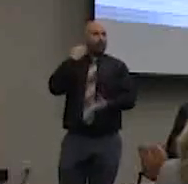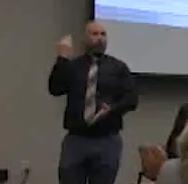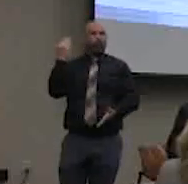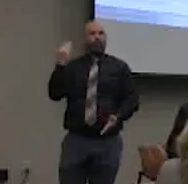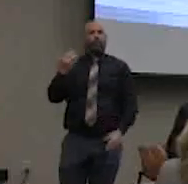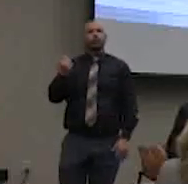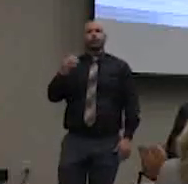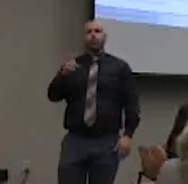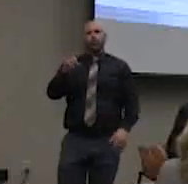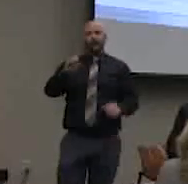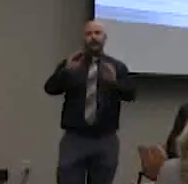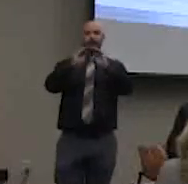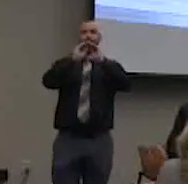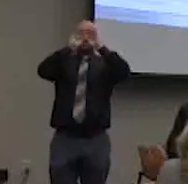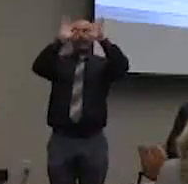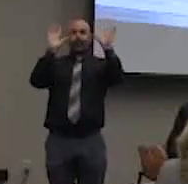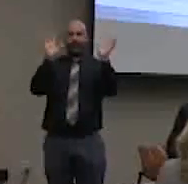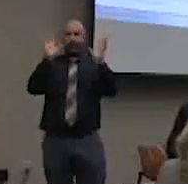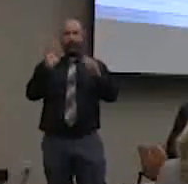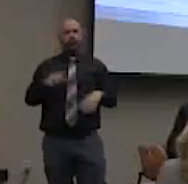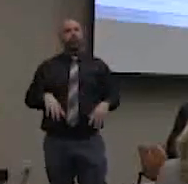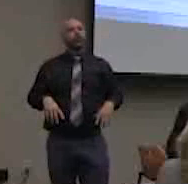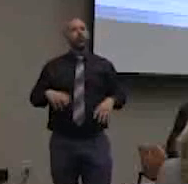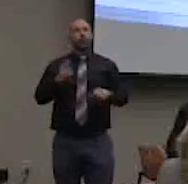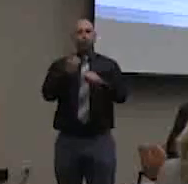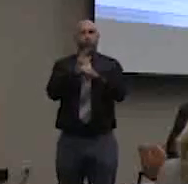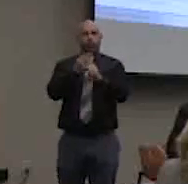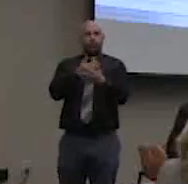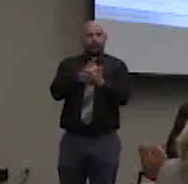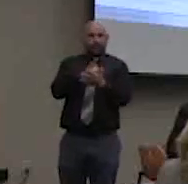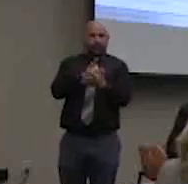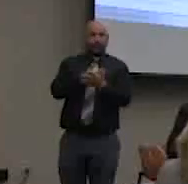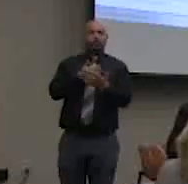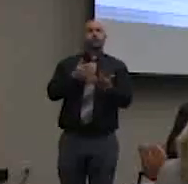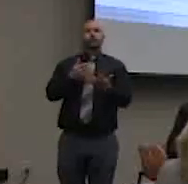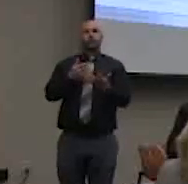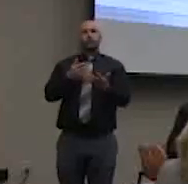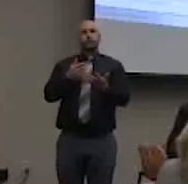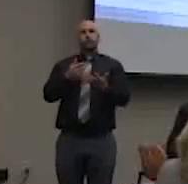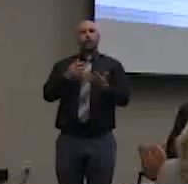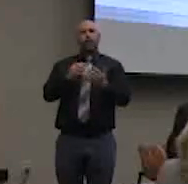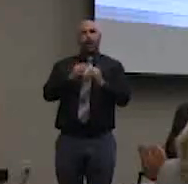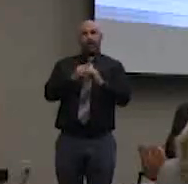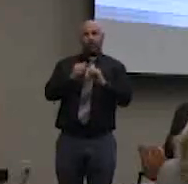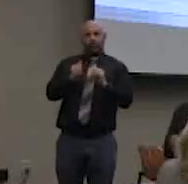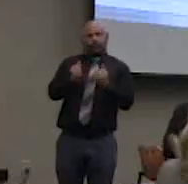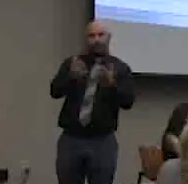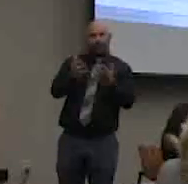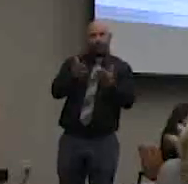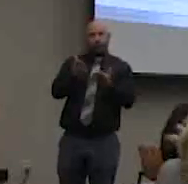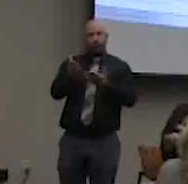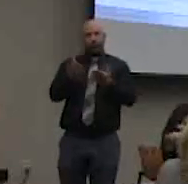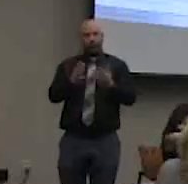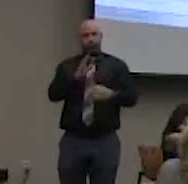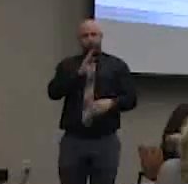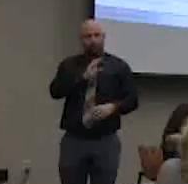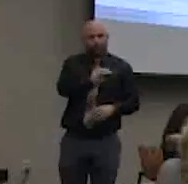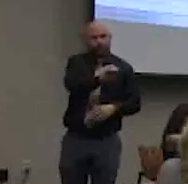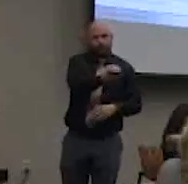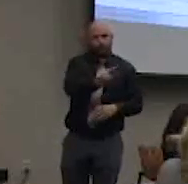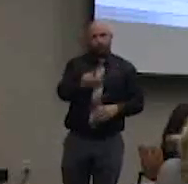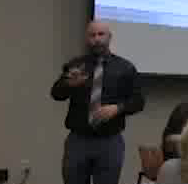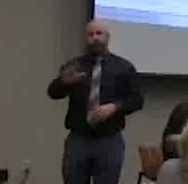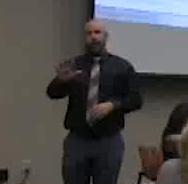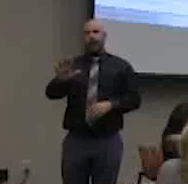that we're using the dollars in a way that provides service 0 to 5, and cognizant of the fact that the net